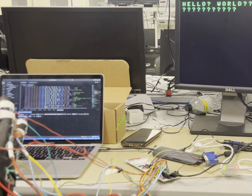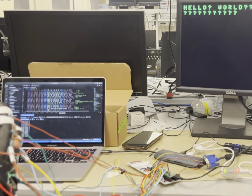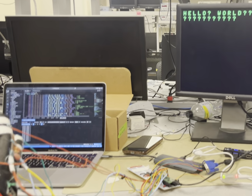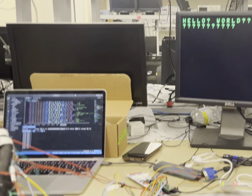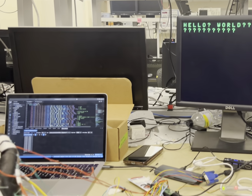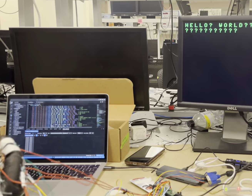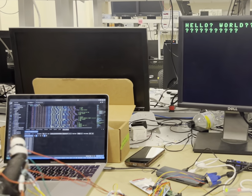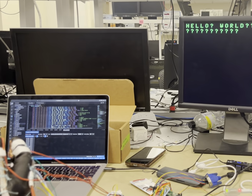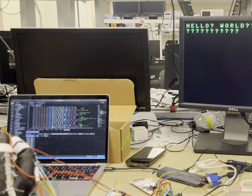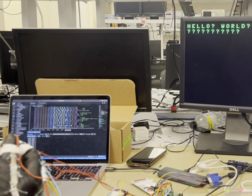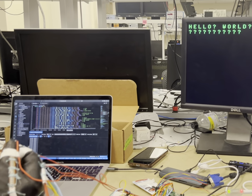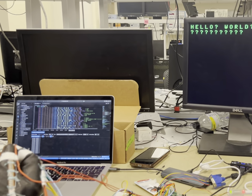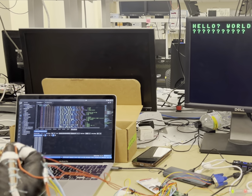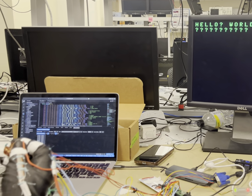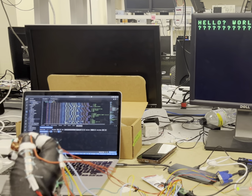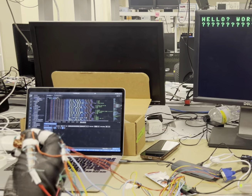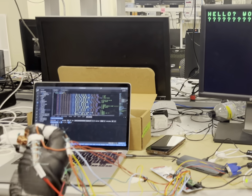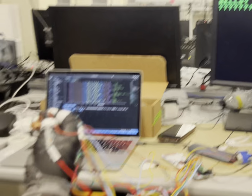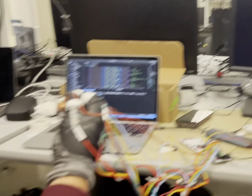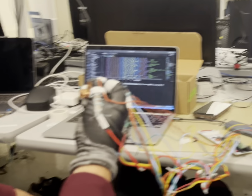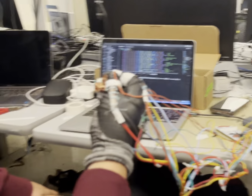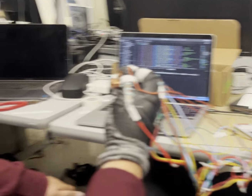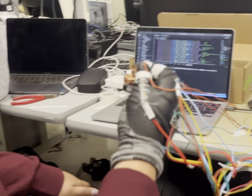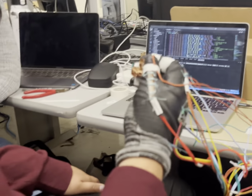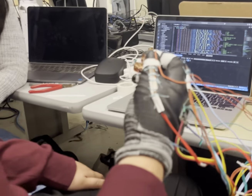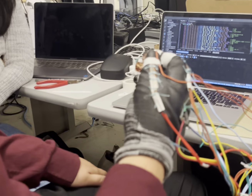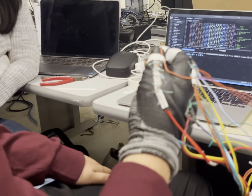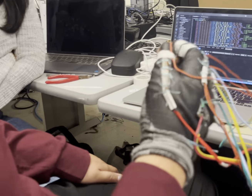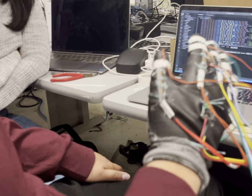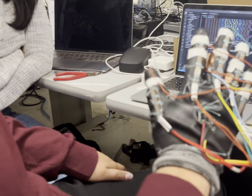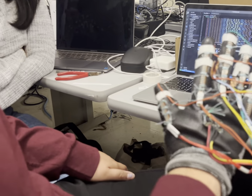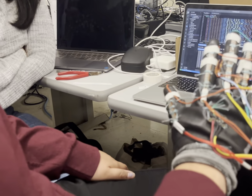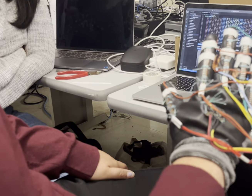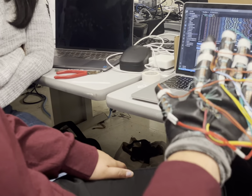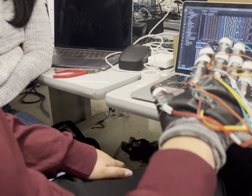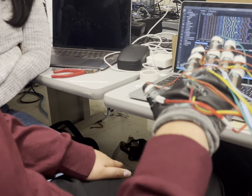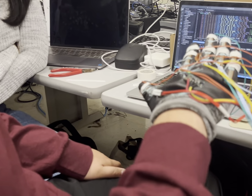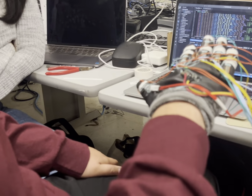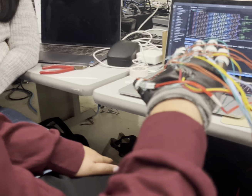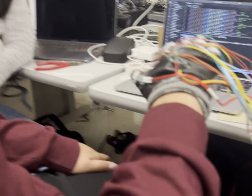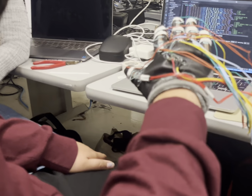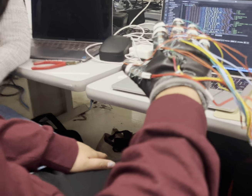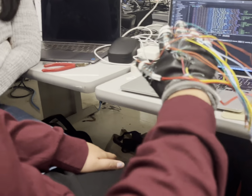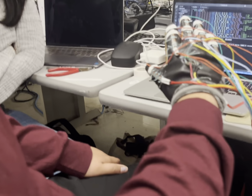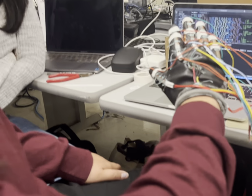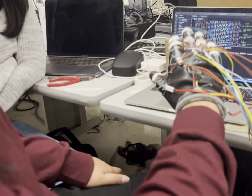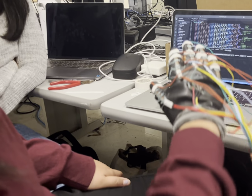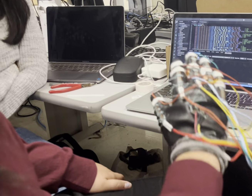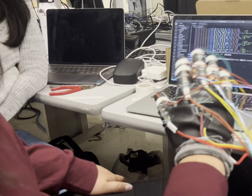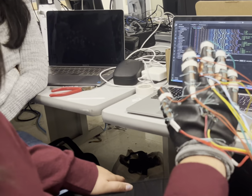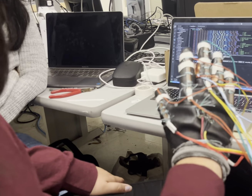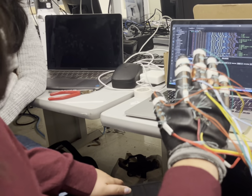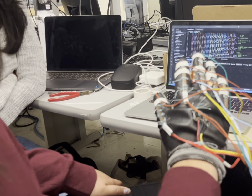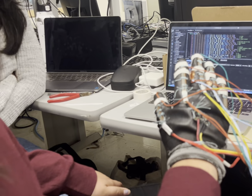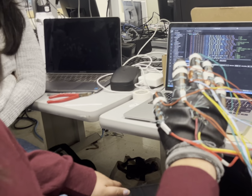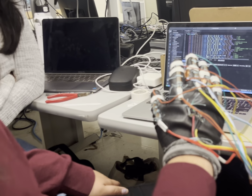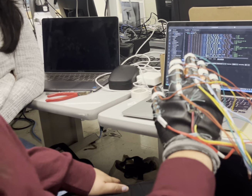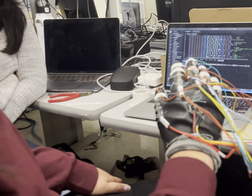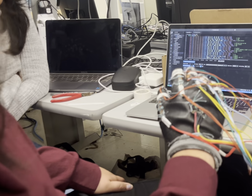neat. Yeah. Neat. That is really impressive. Really, really impressive. impressive. So in terms